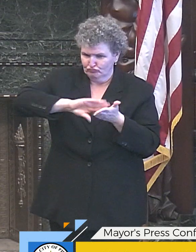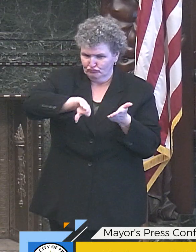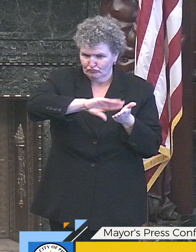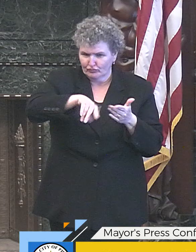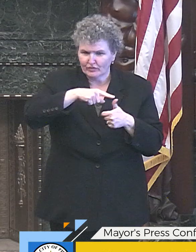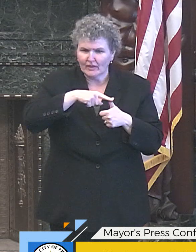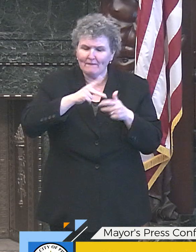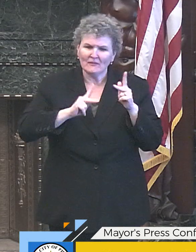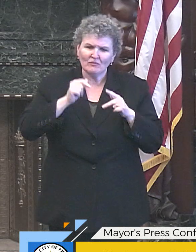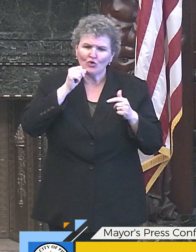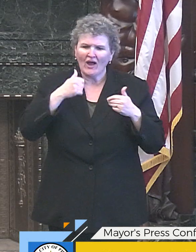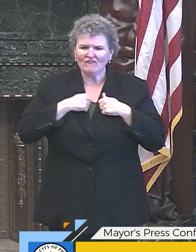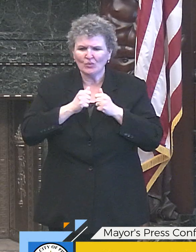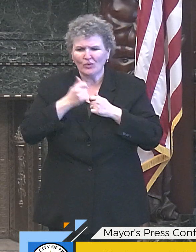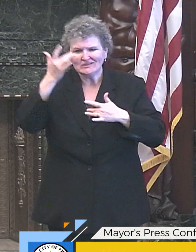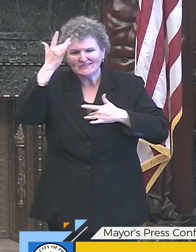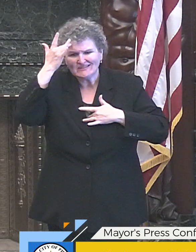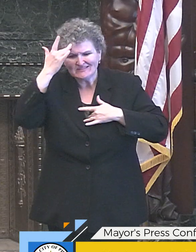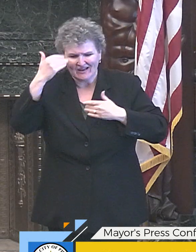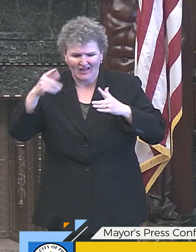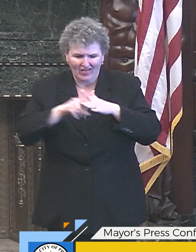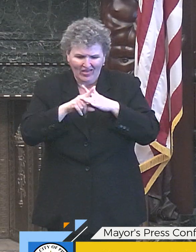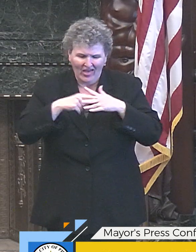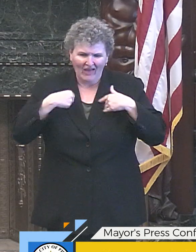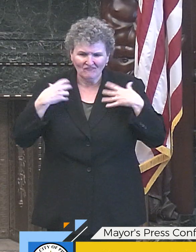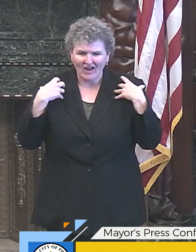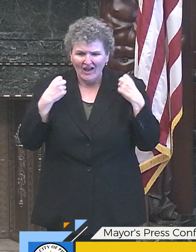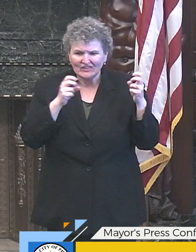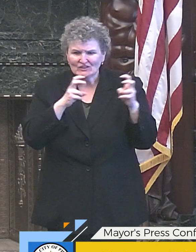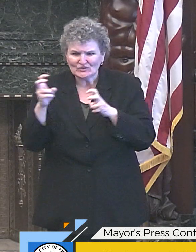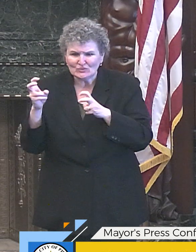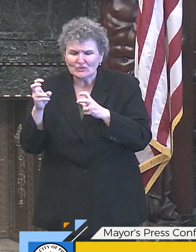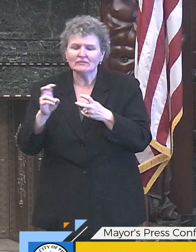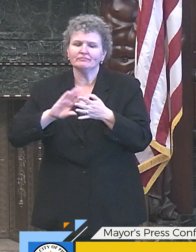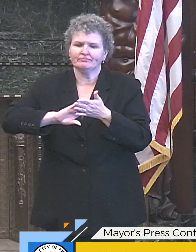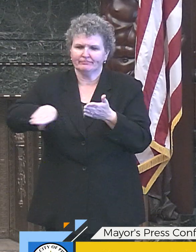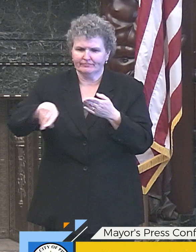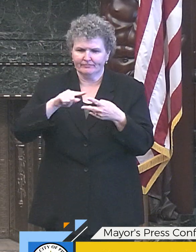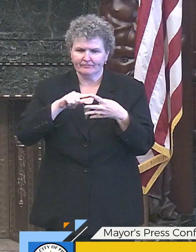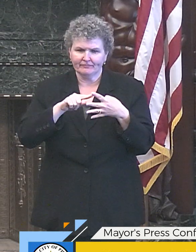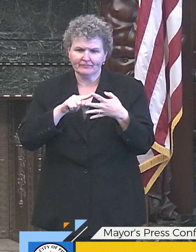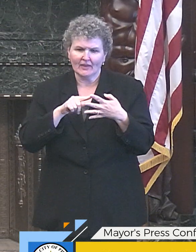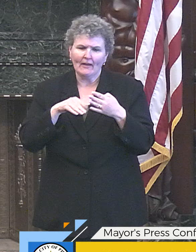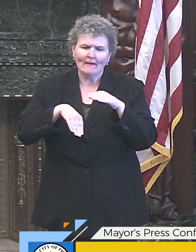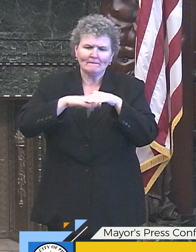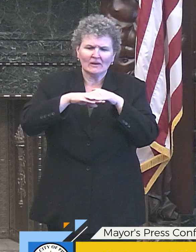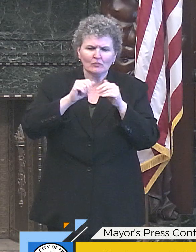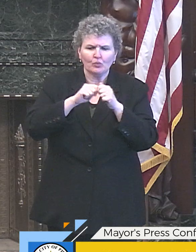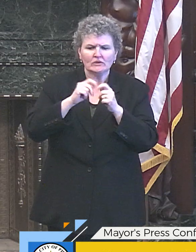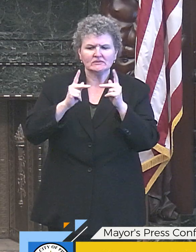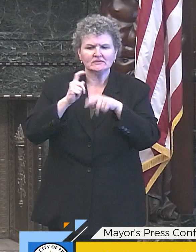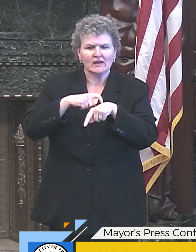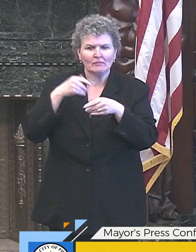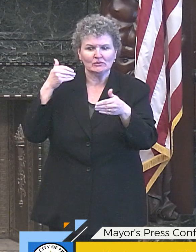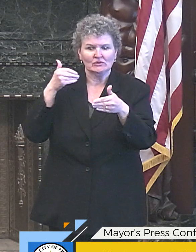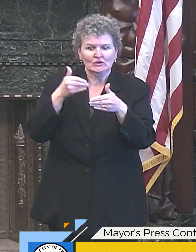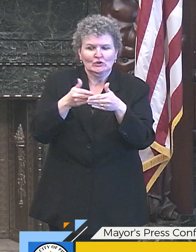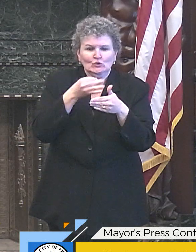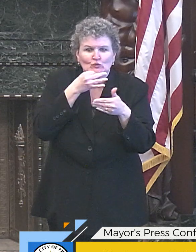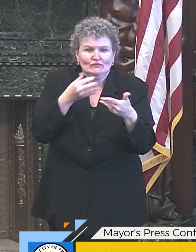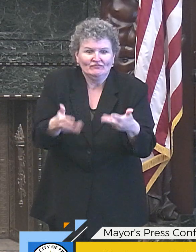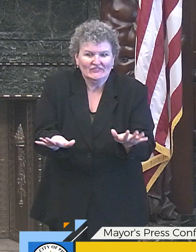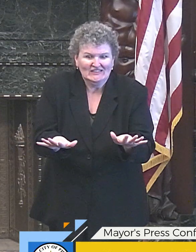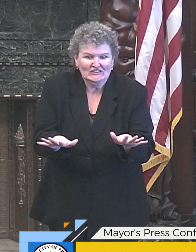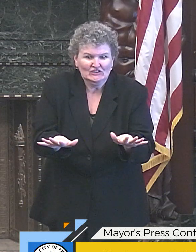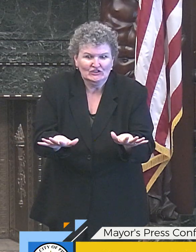medical conditions or have served minimum terms. All of that information has been provided to